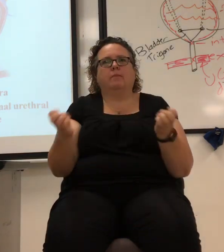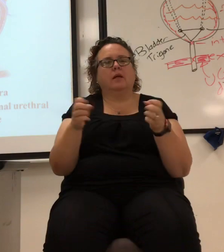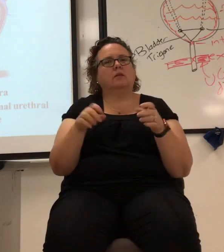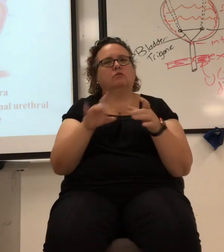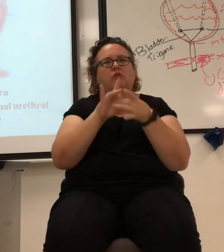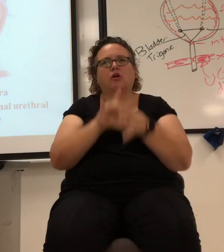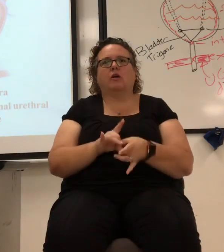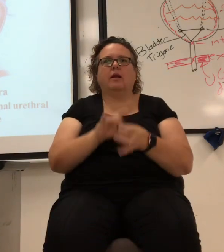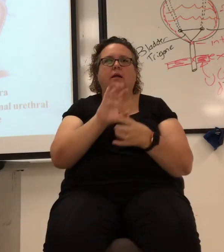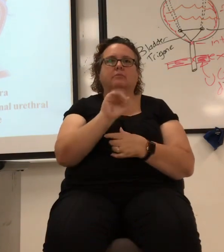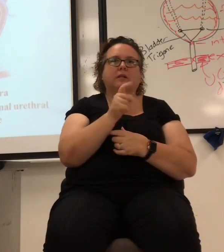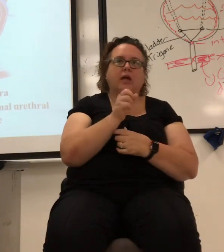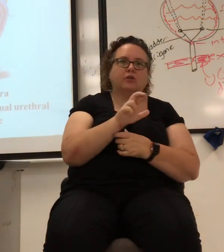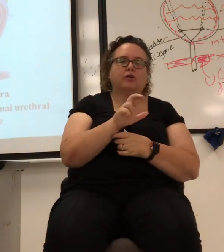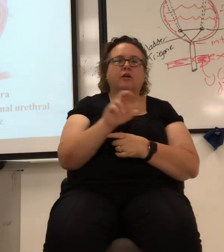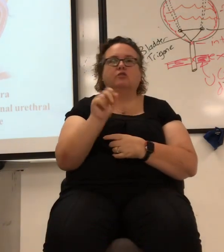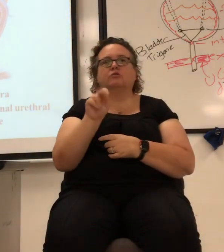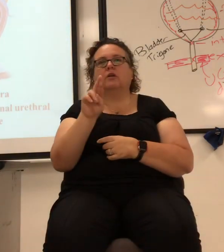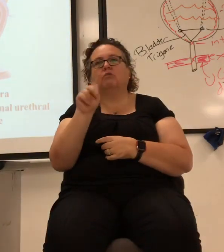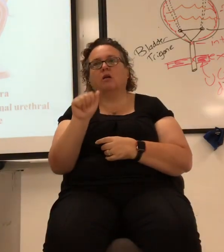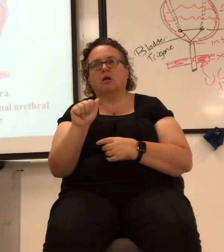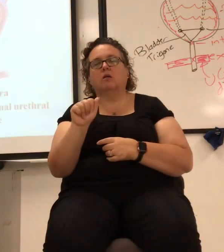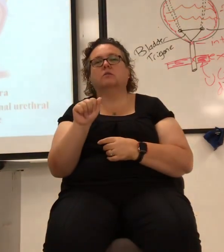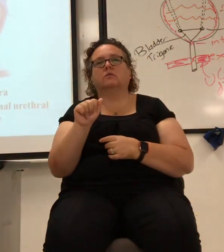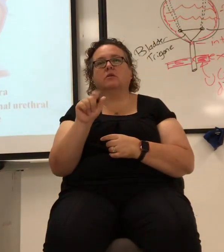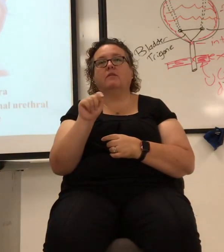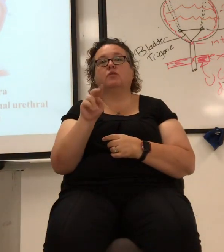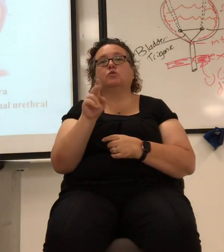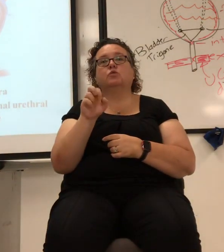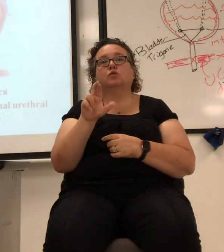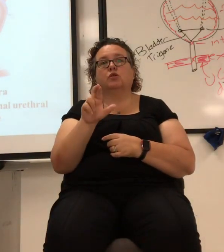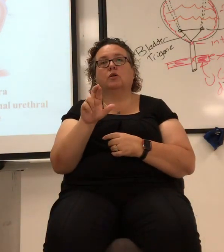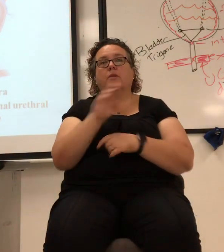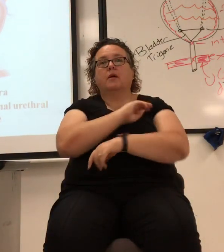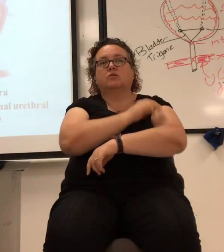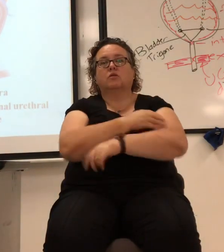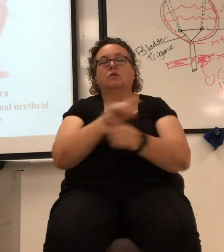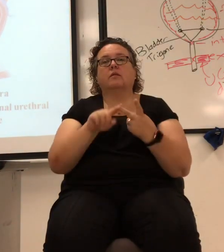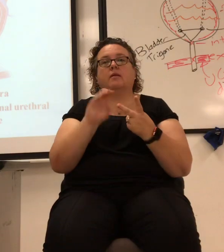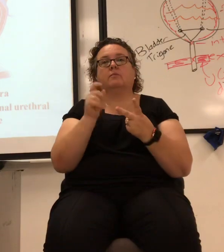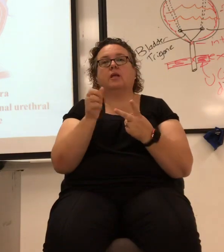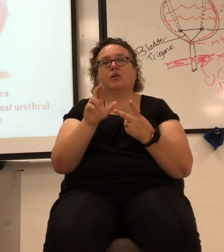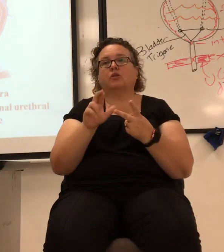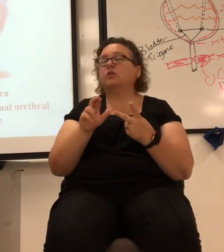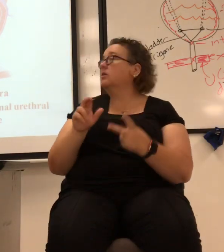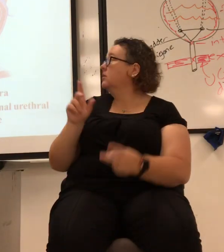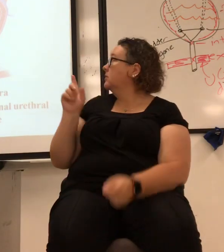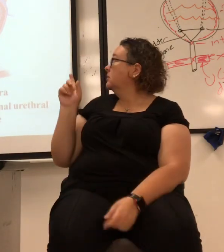a little urine reaches the proximal aspect of the urethra, and it basically tells the brain,